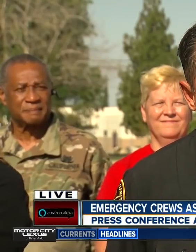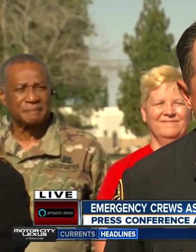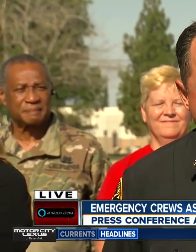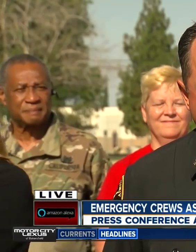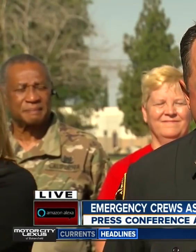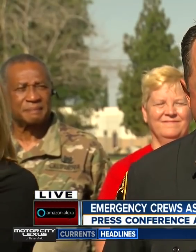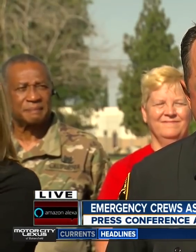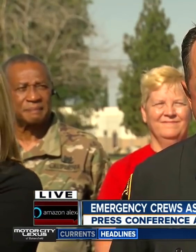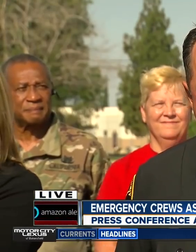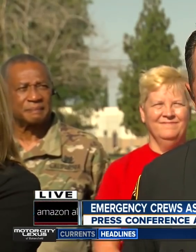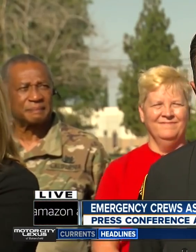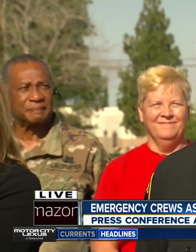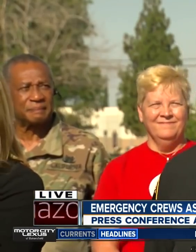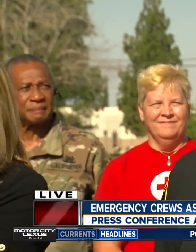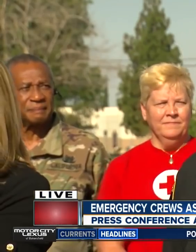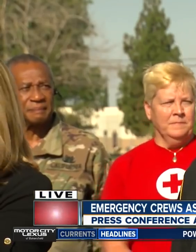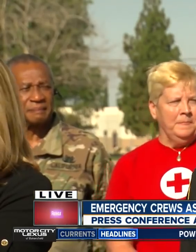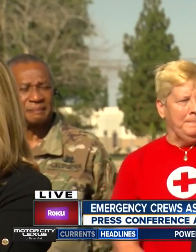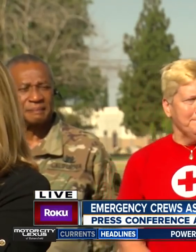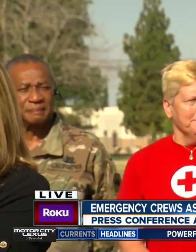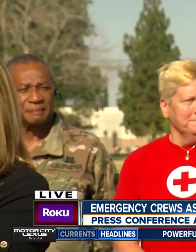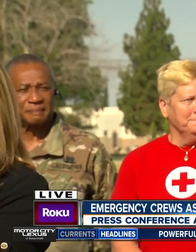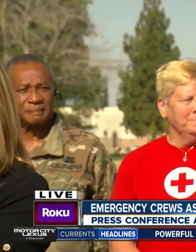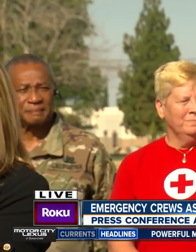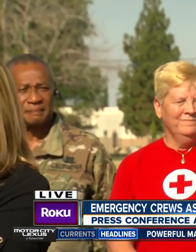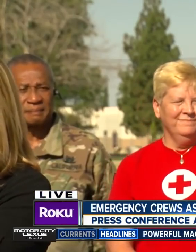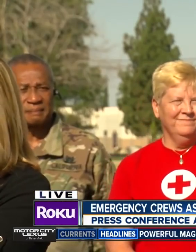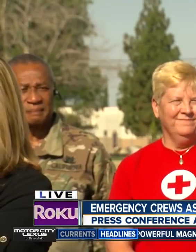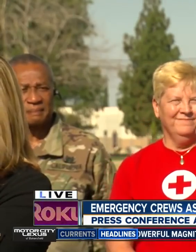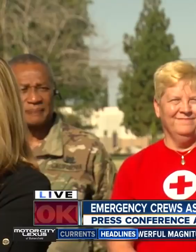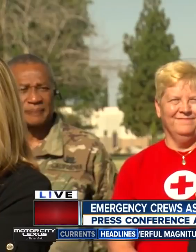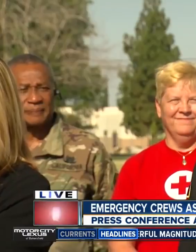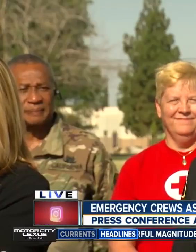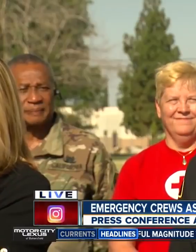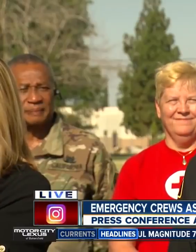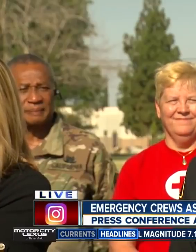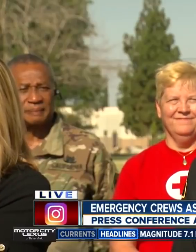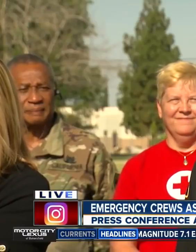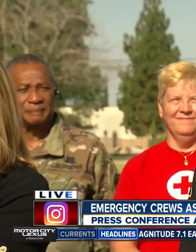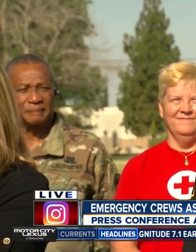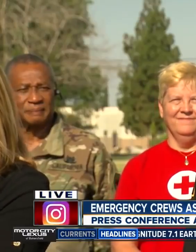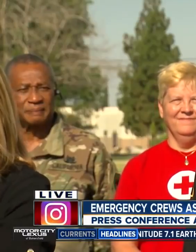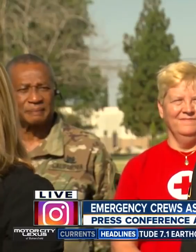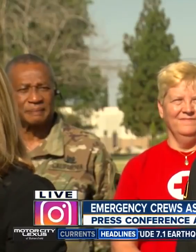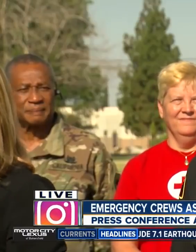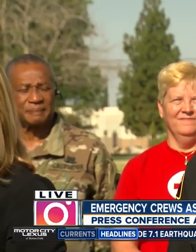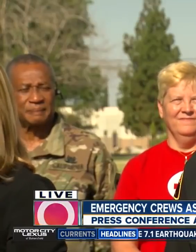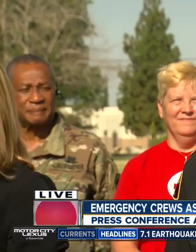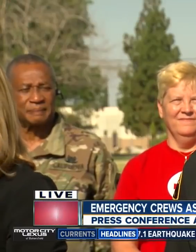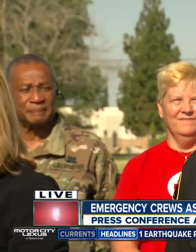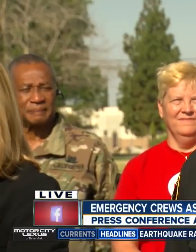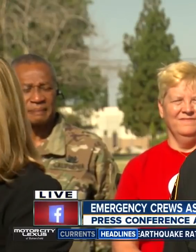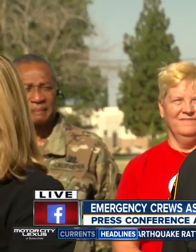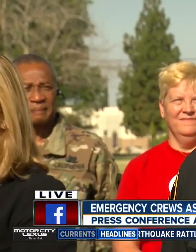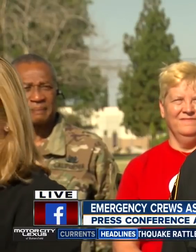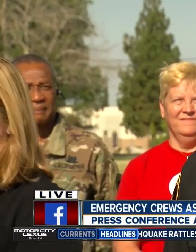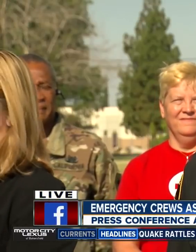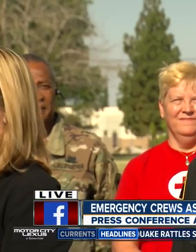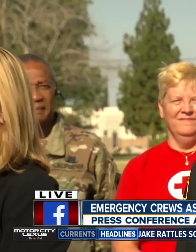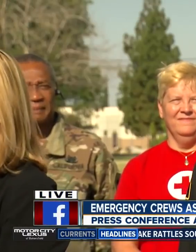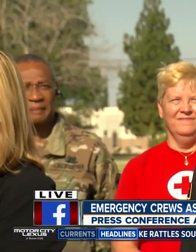aid system. Our mutual aid system is working, and it's important that everybody understand that no one agency